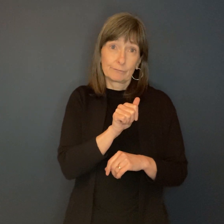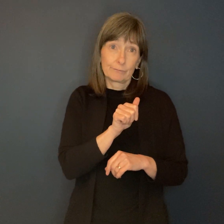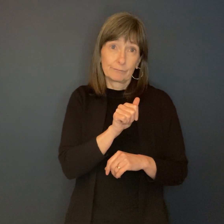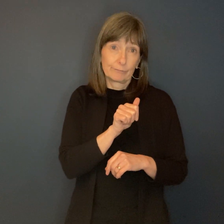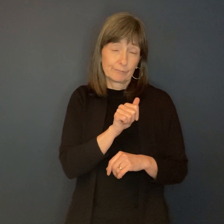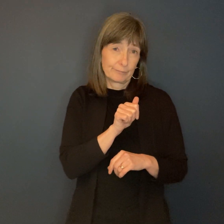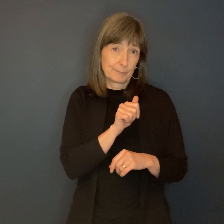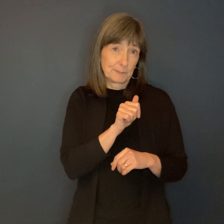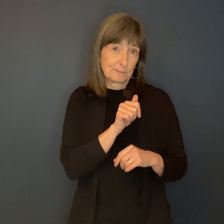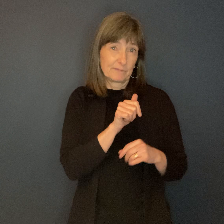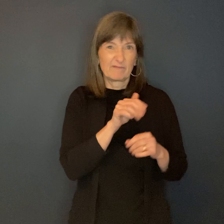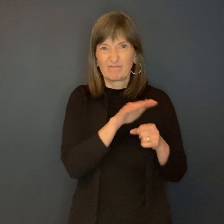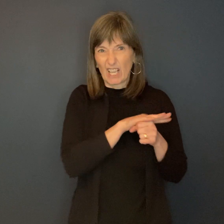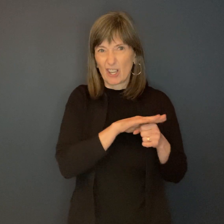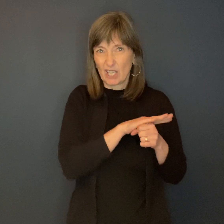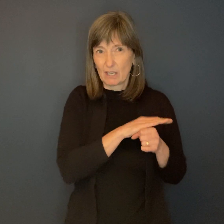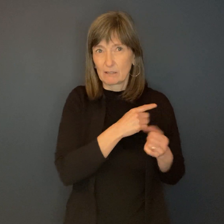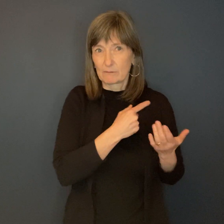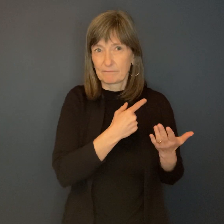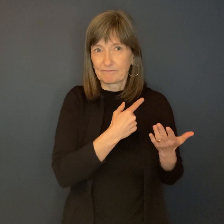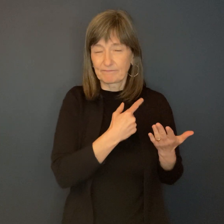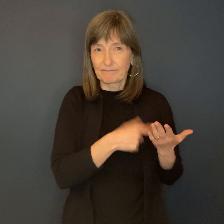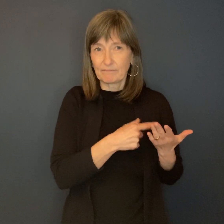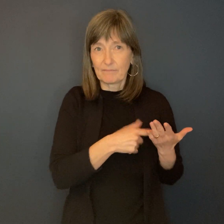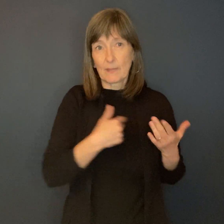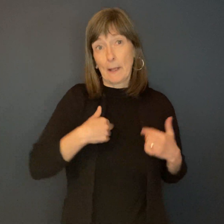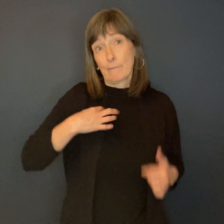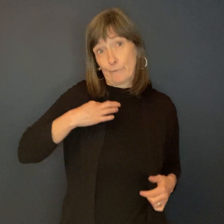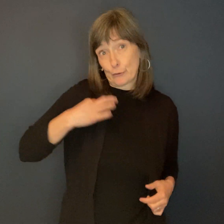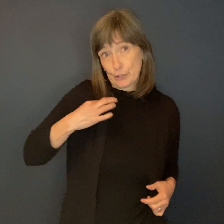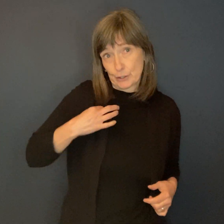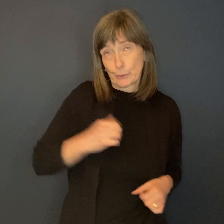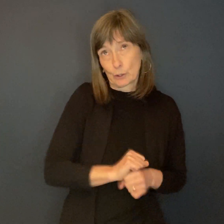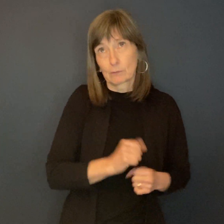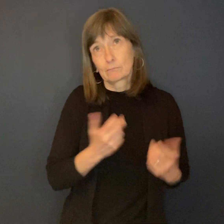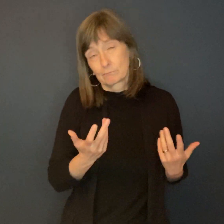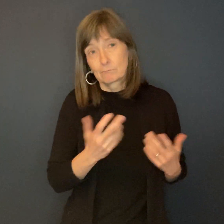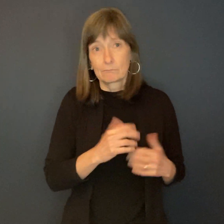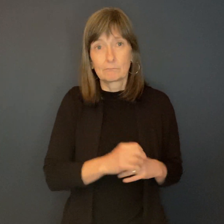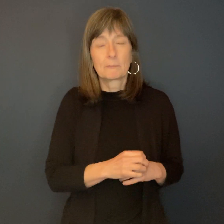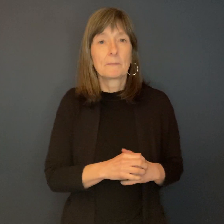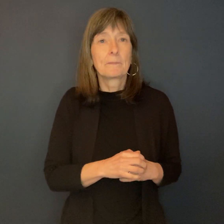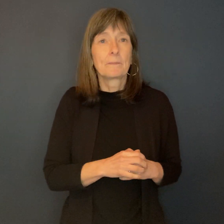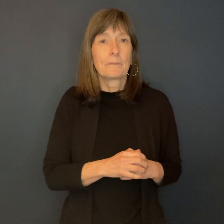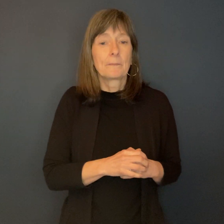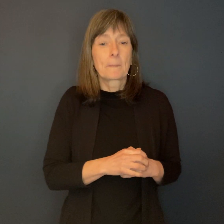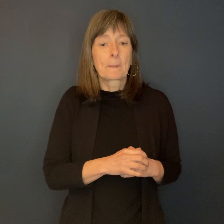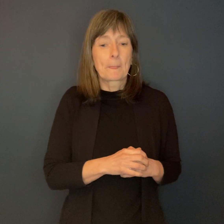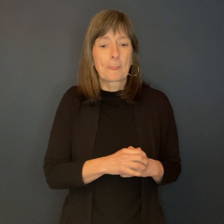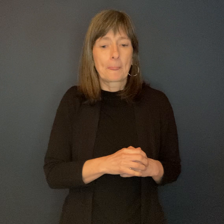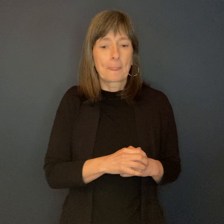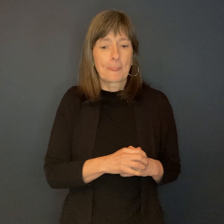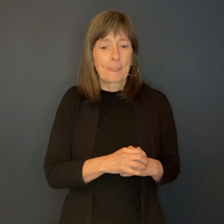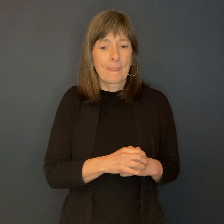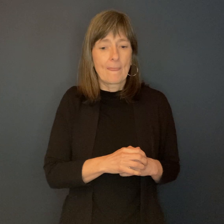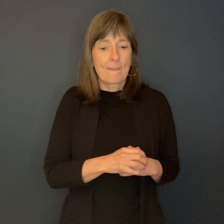in terms of my volunteer work, if you like, is the whole idea